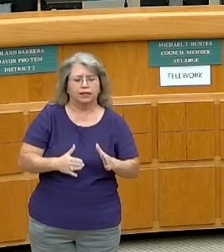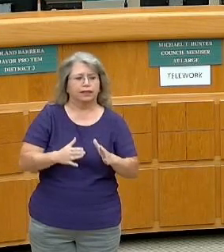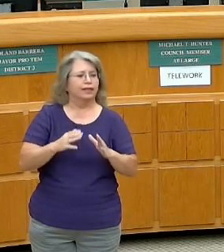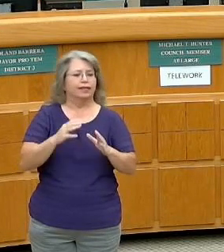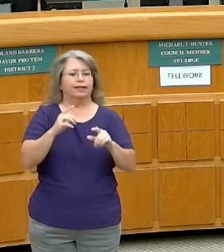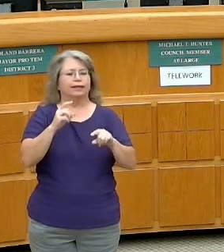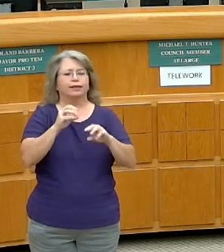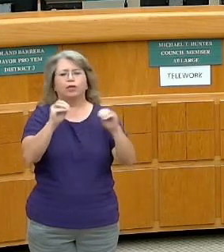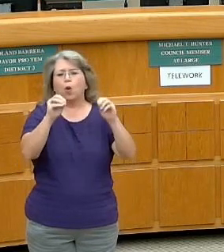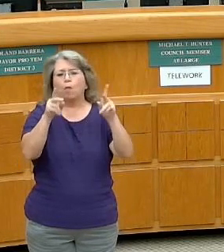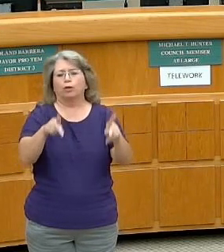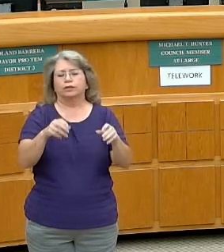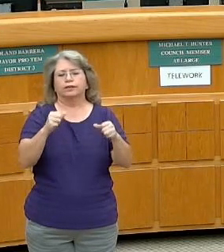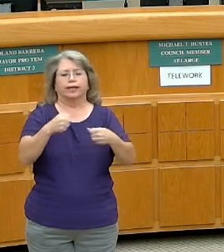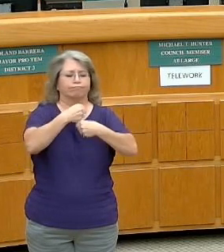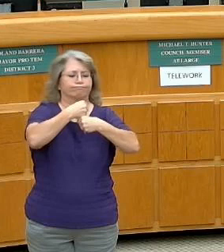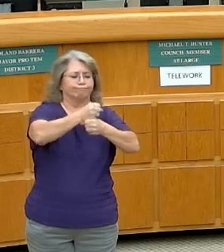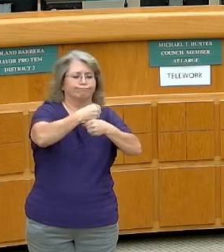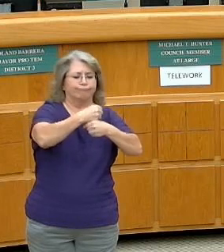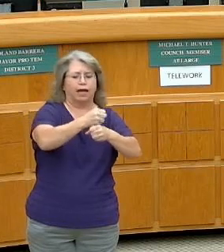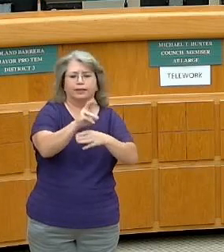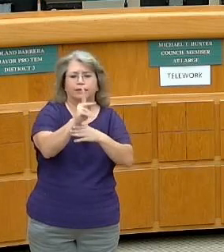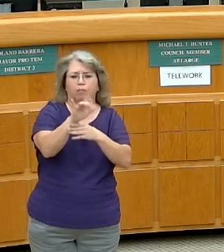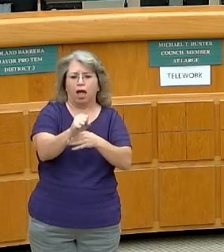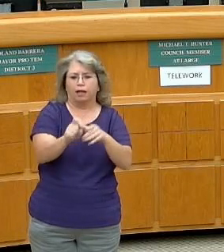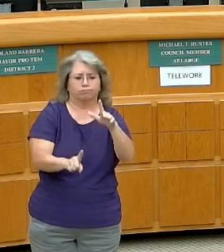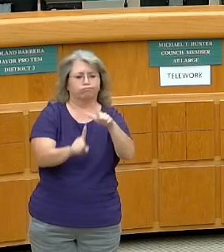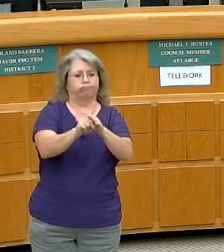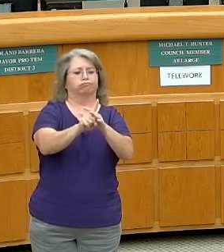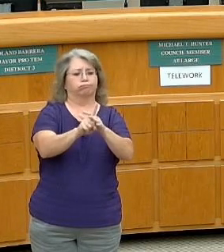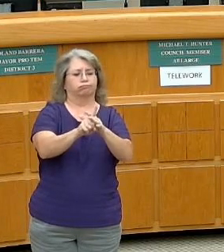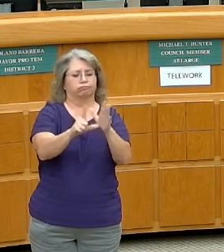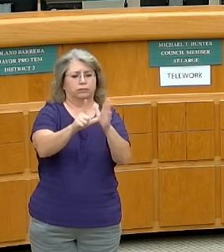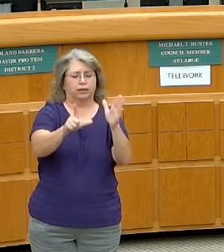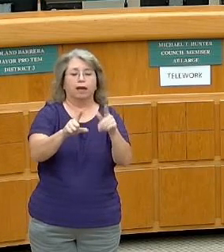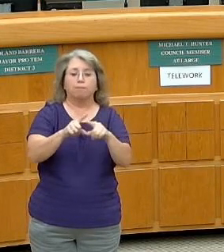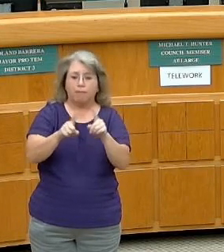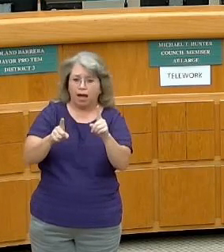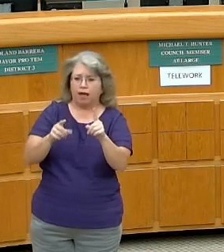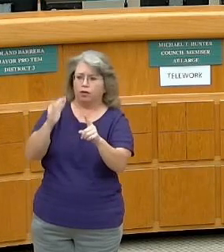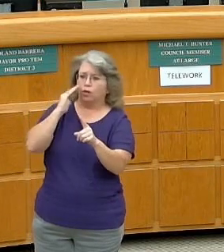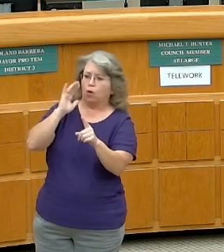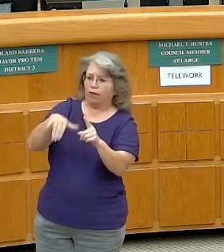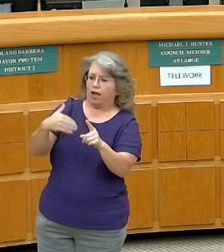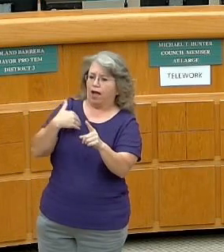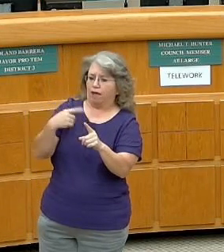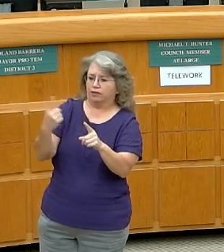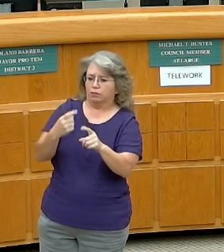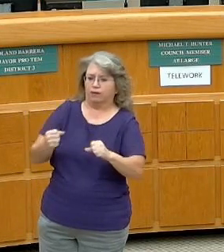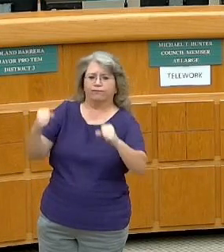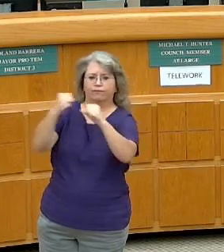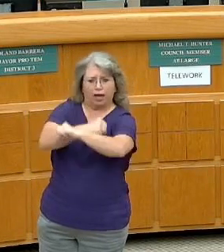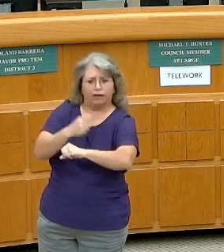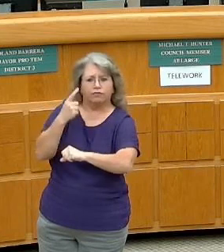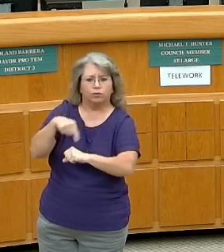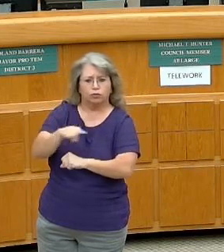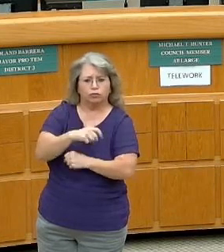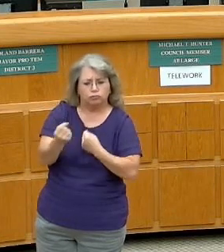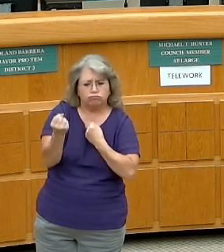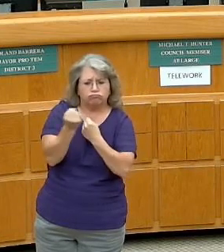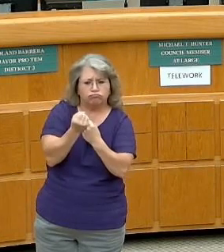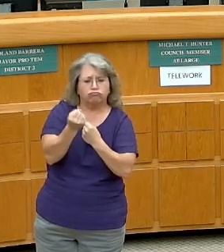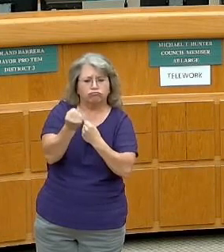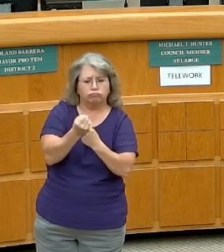supplies appear instantaneously. But to have someone who will fight for you is something that's very treasured